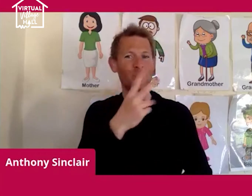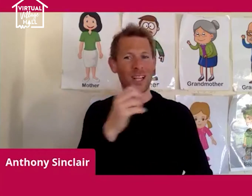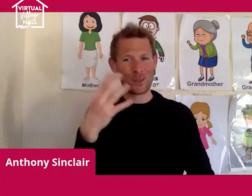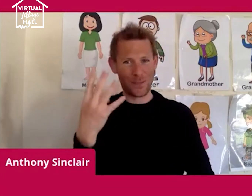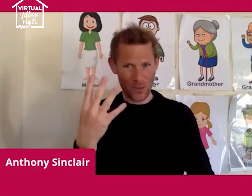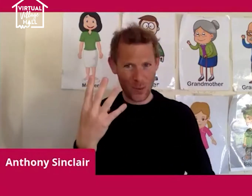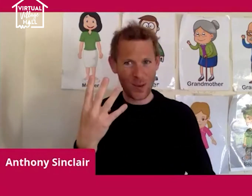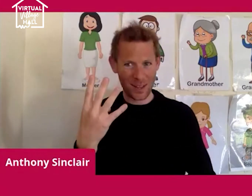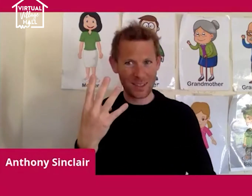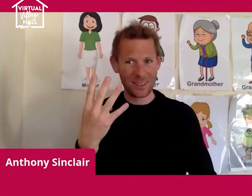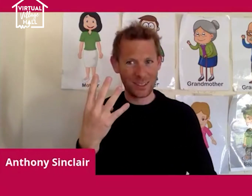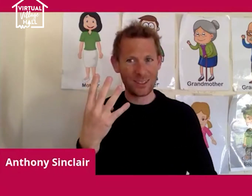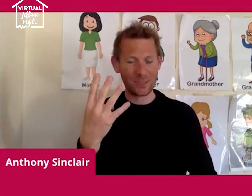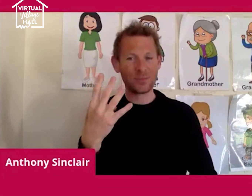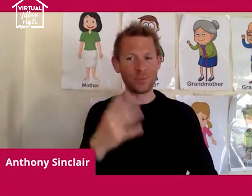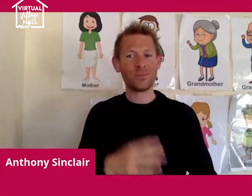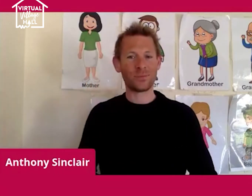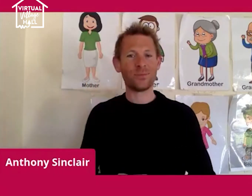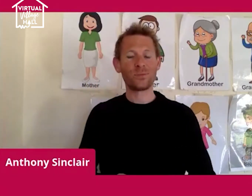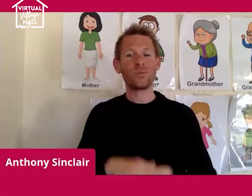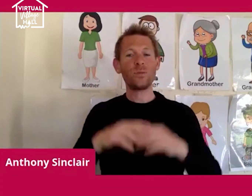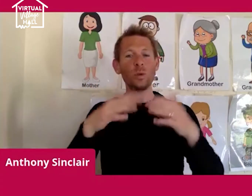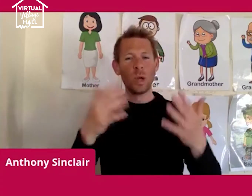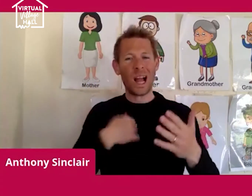to the game, so it was recognised here in 2004.